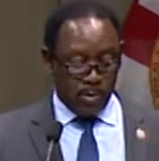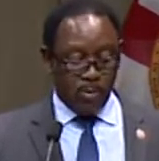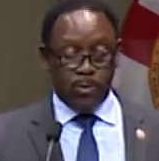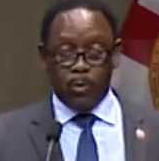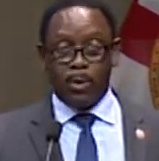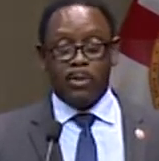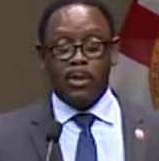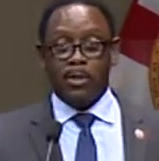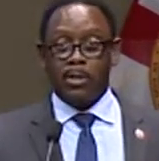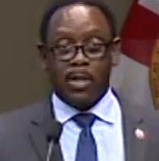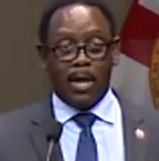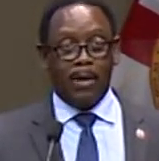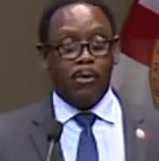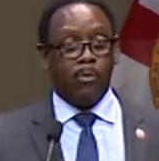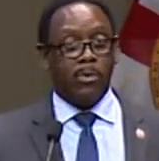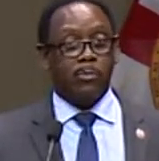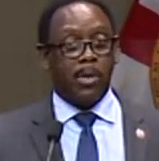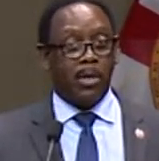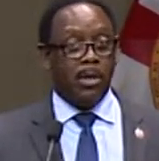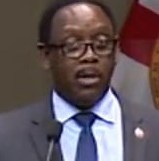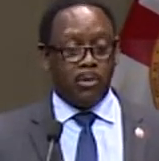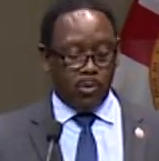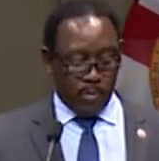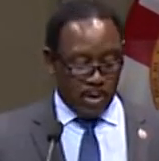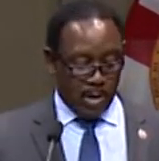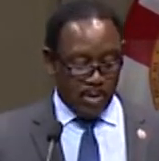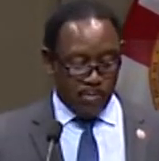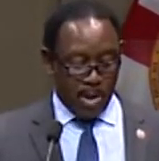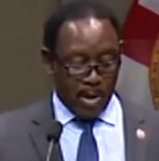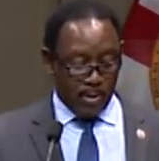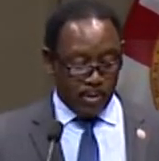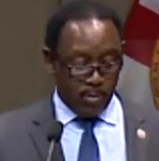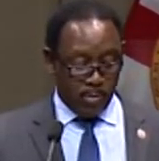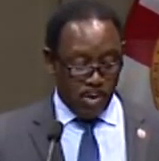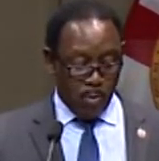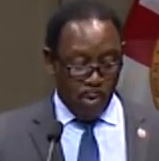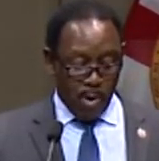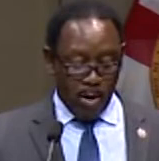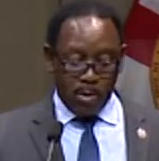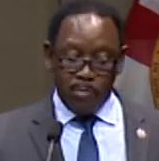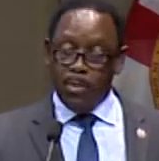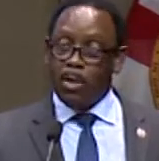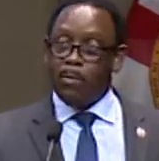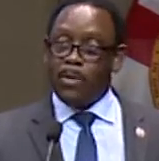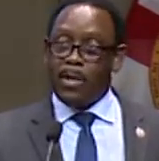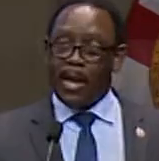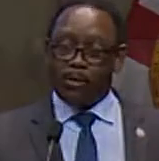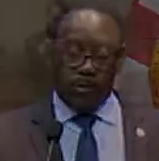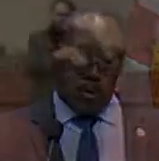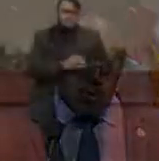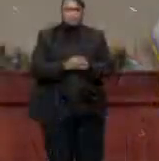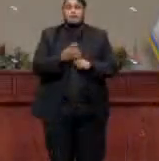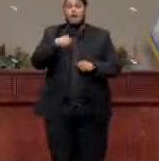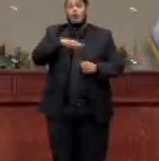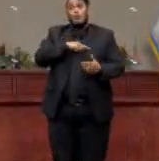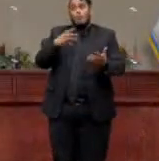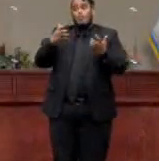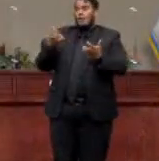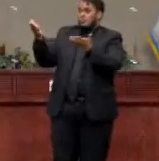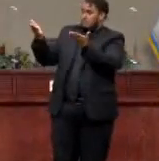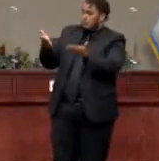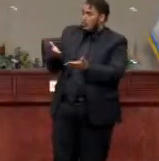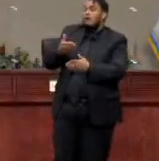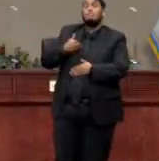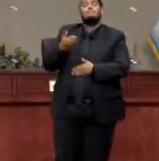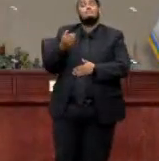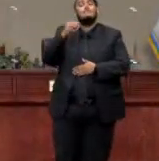experts to join us here today who will speak to related matters. We welcome pediatric infectious